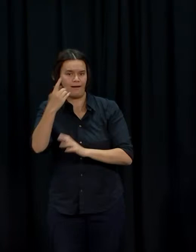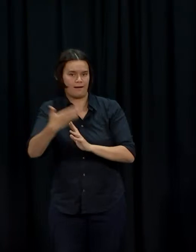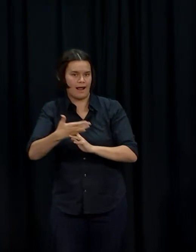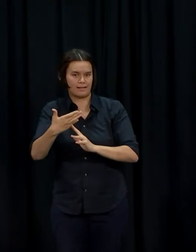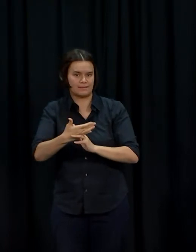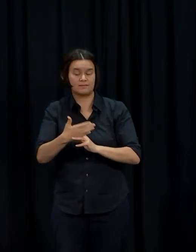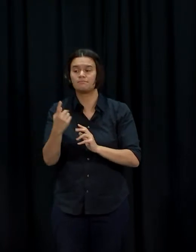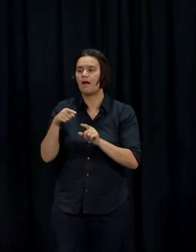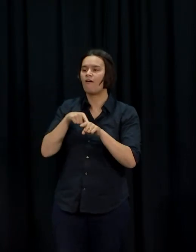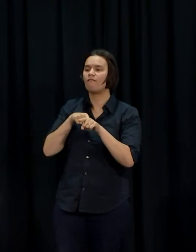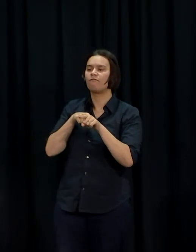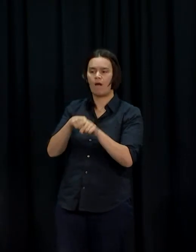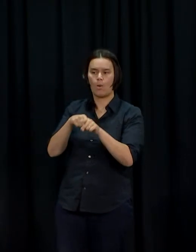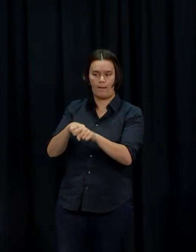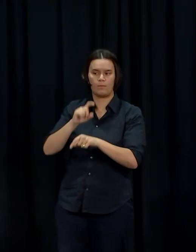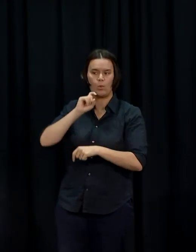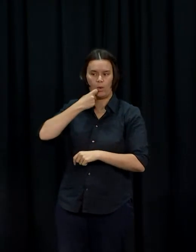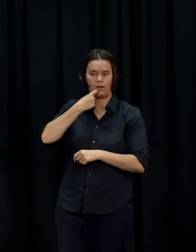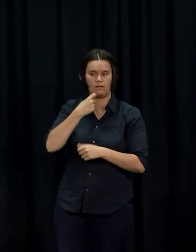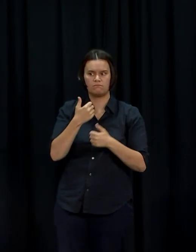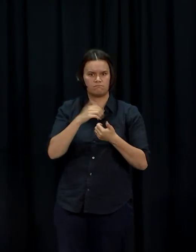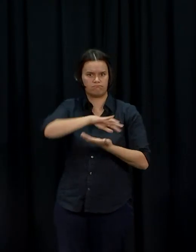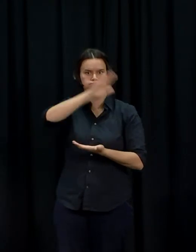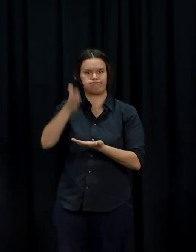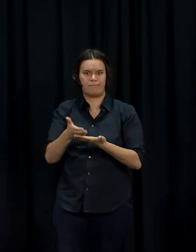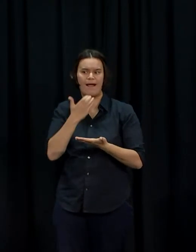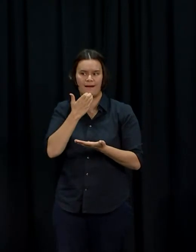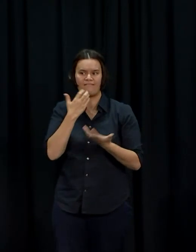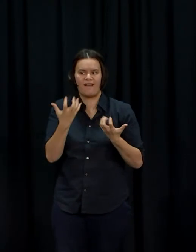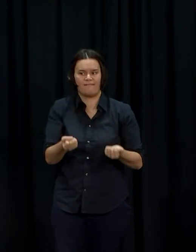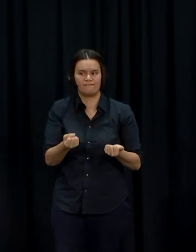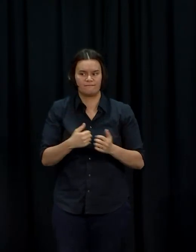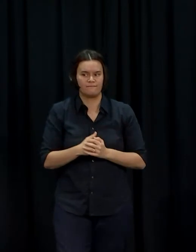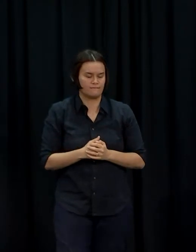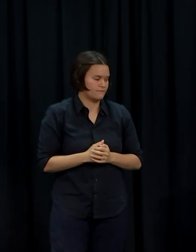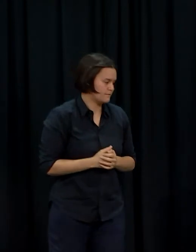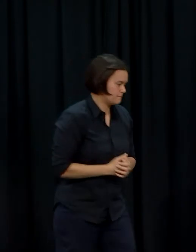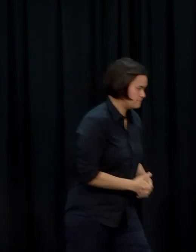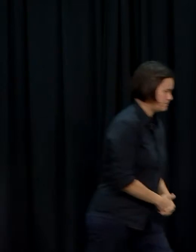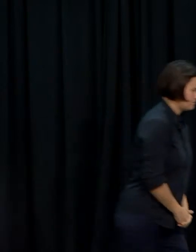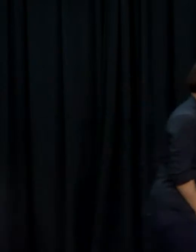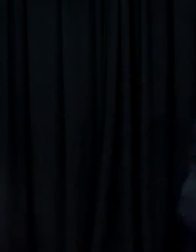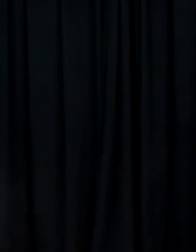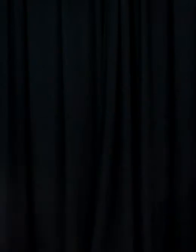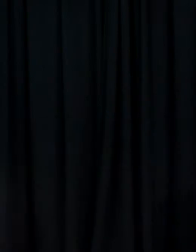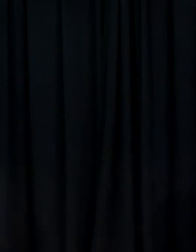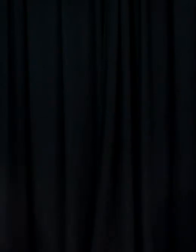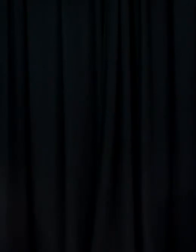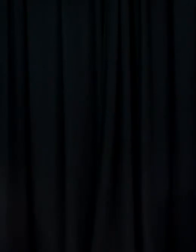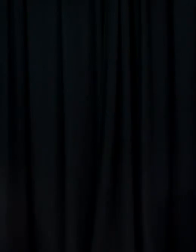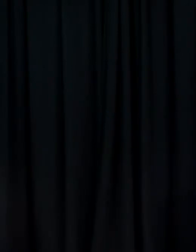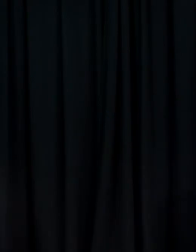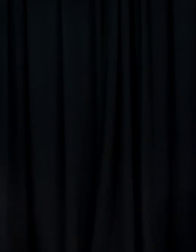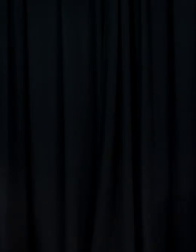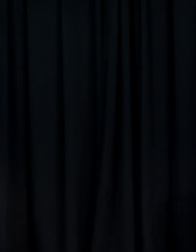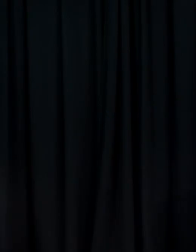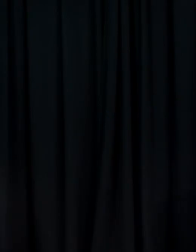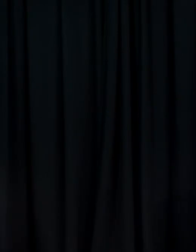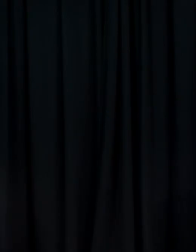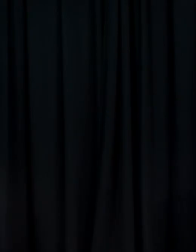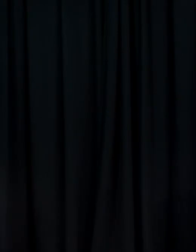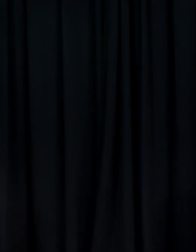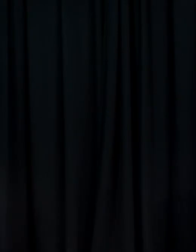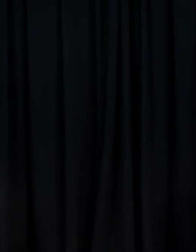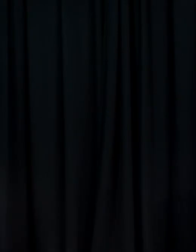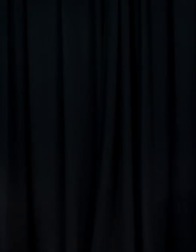but we certainly have good supplies, very good supplies of PPE for all our health workforce. Jenna, and then we'll come down the front, Jenna. Dr. Bloomfield, is